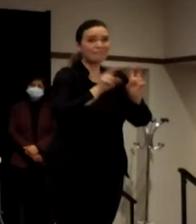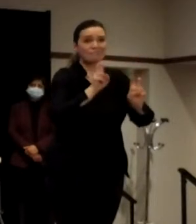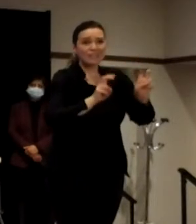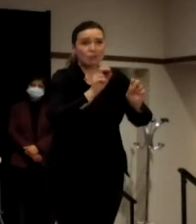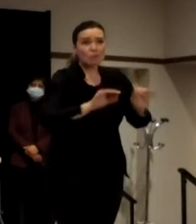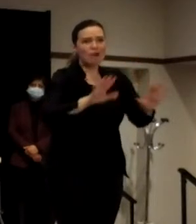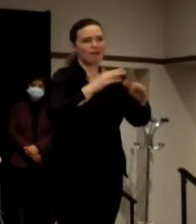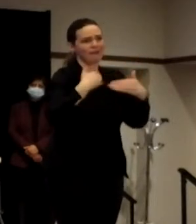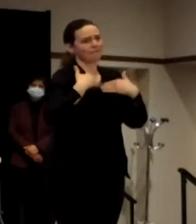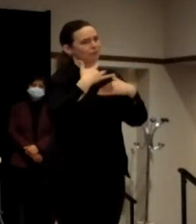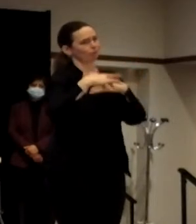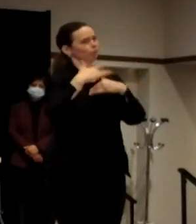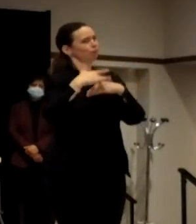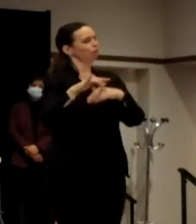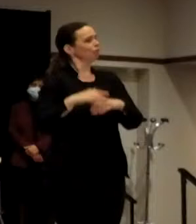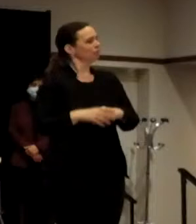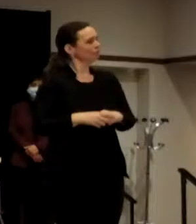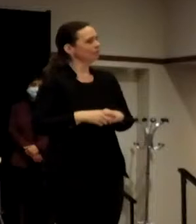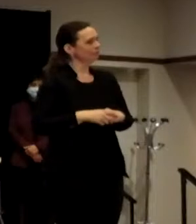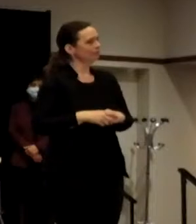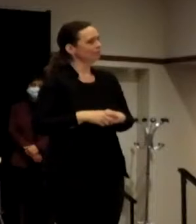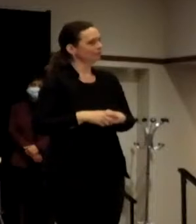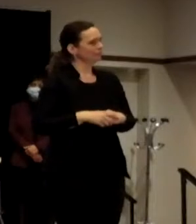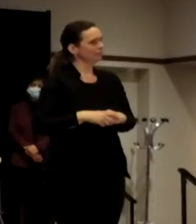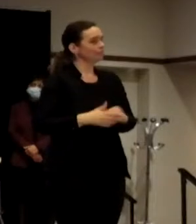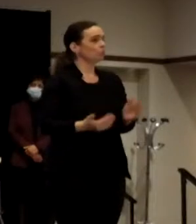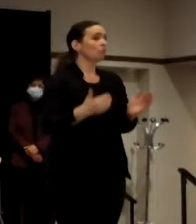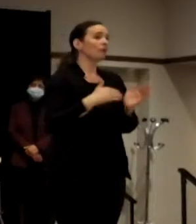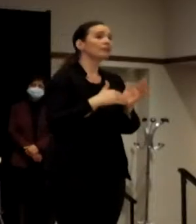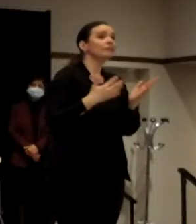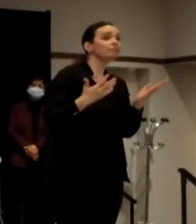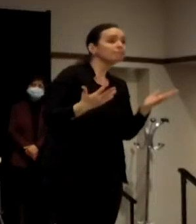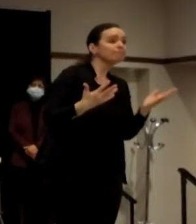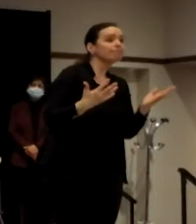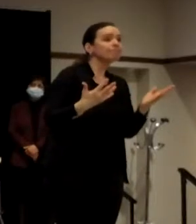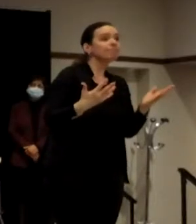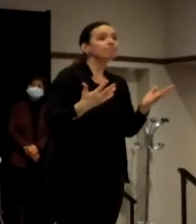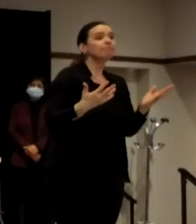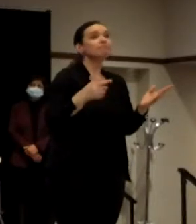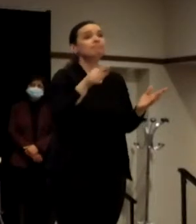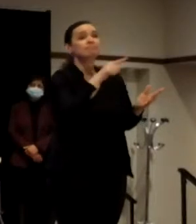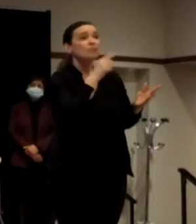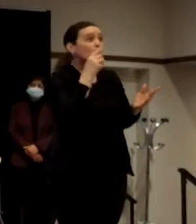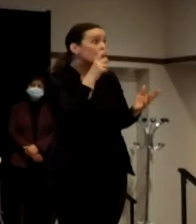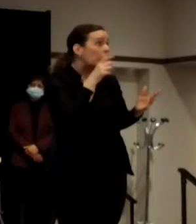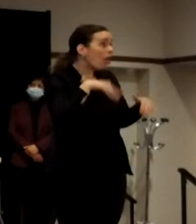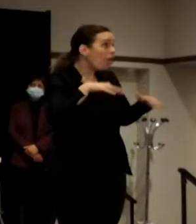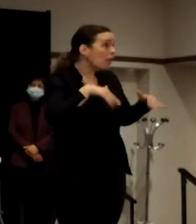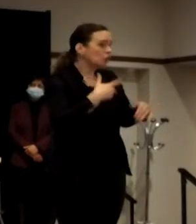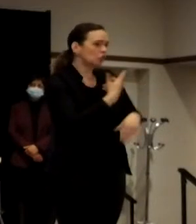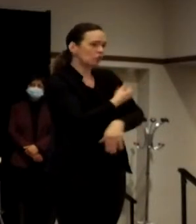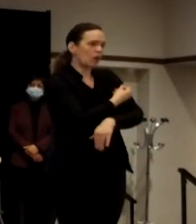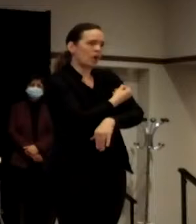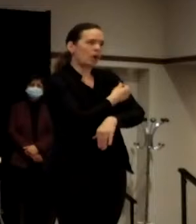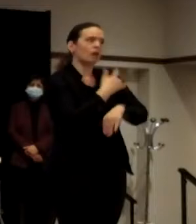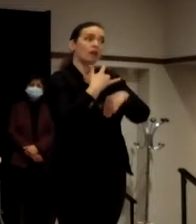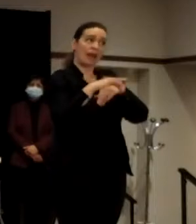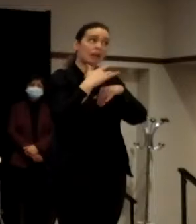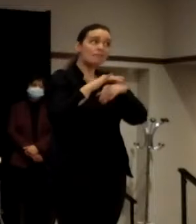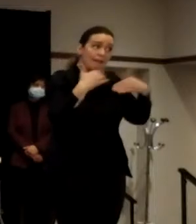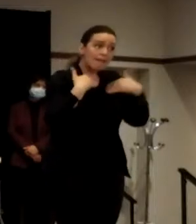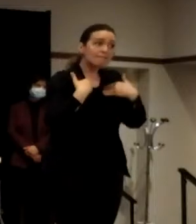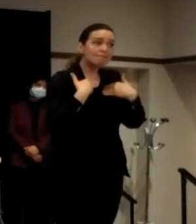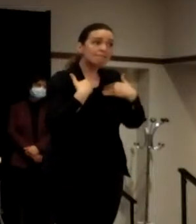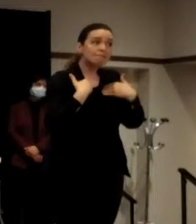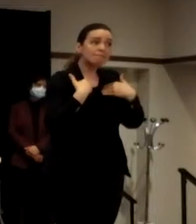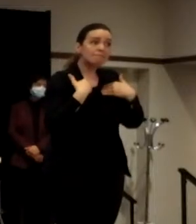well. So, again, if you know, people need a shot right now and you're eligible, there's supply.